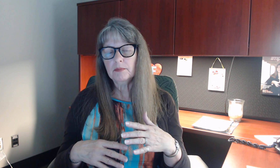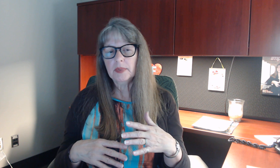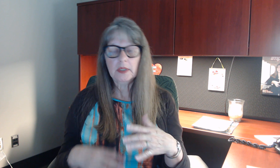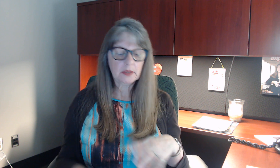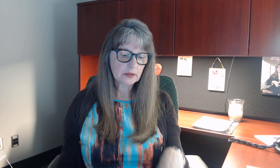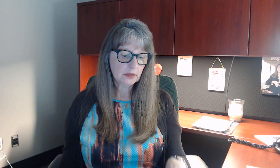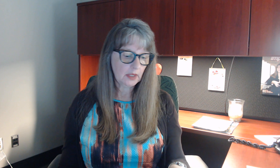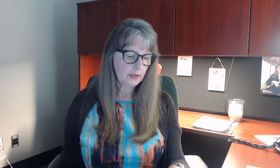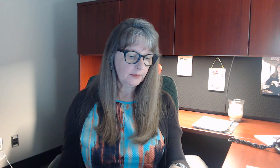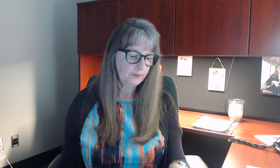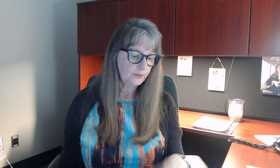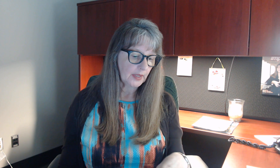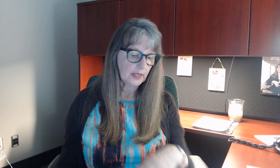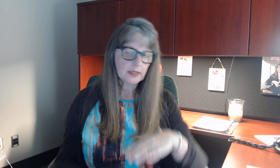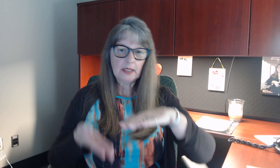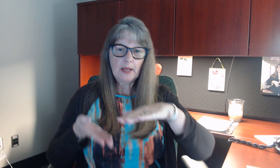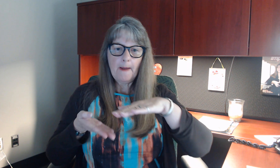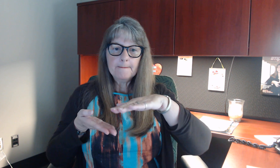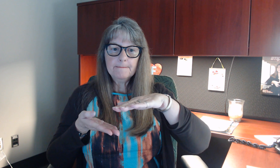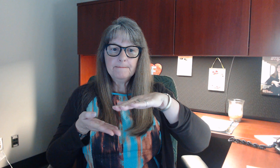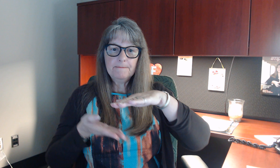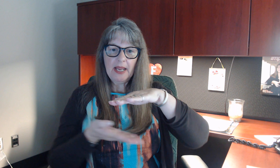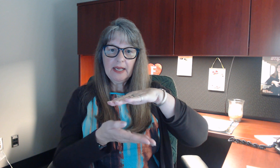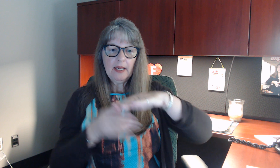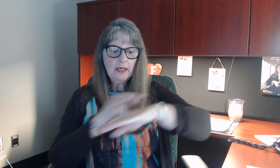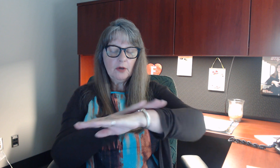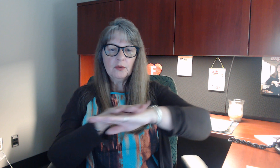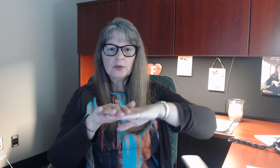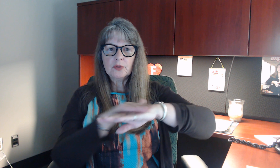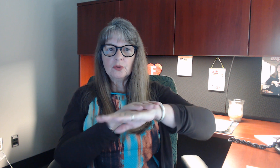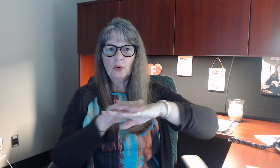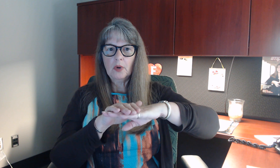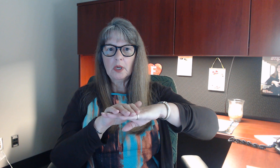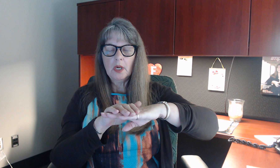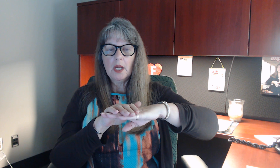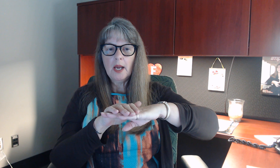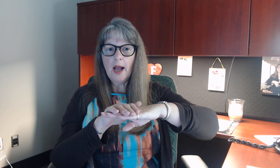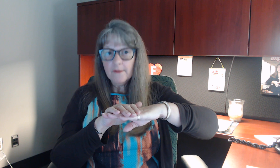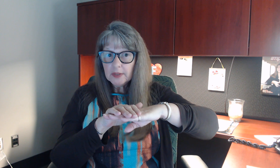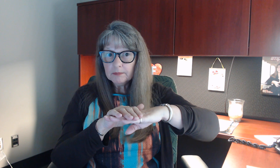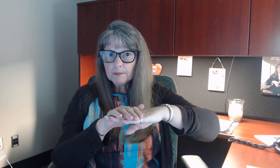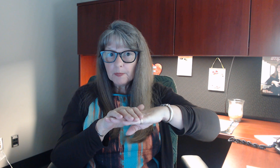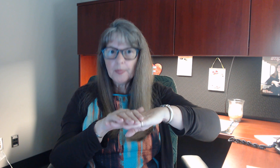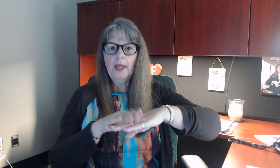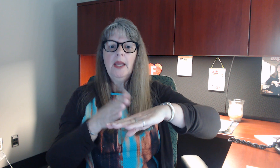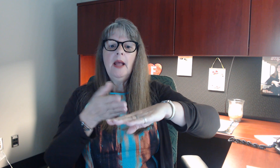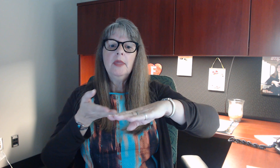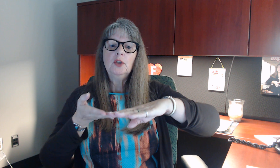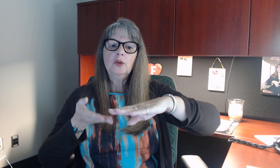but that kind of thing. Bake. Here's your oven, and then you've